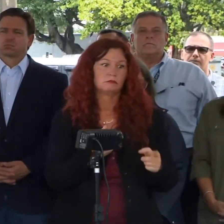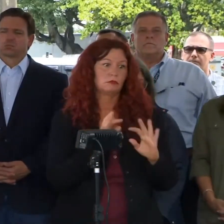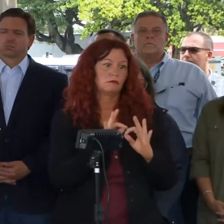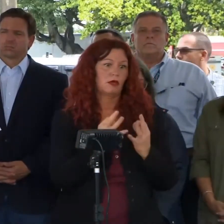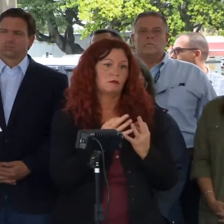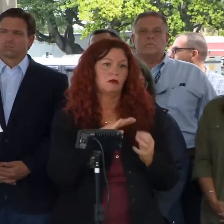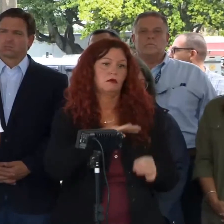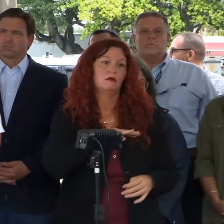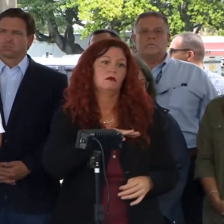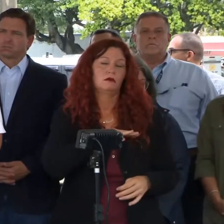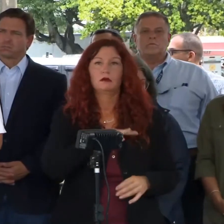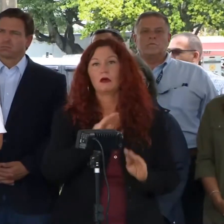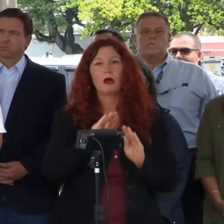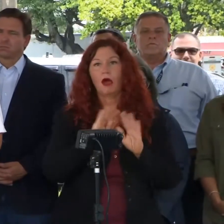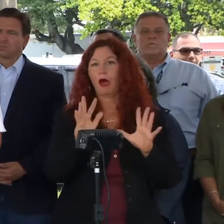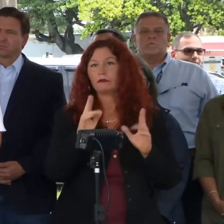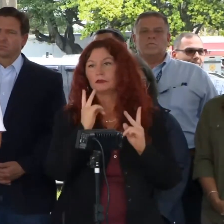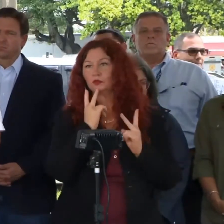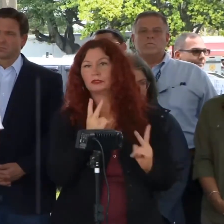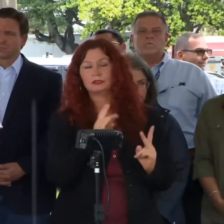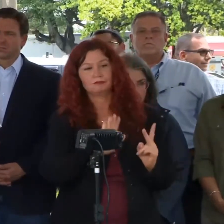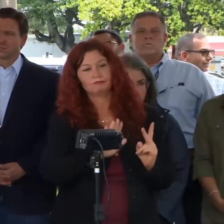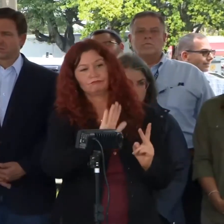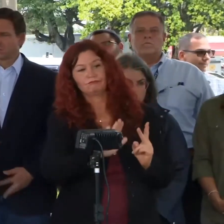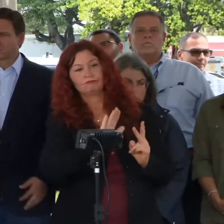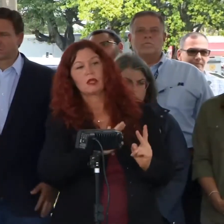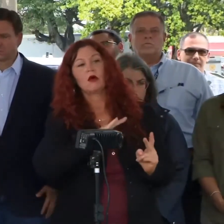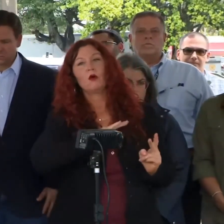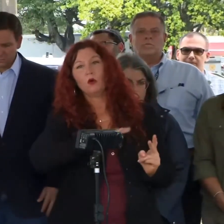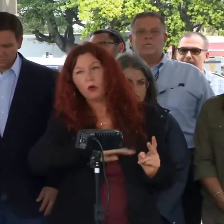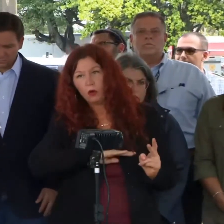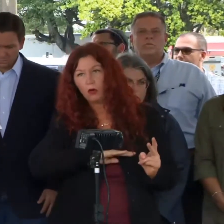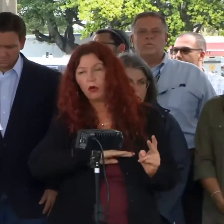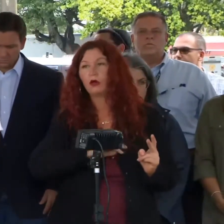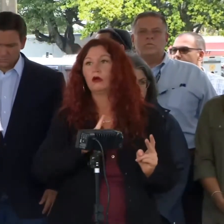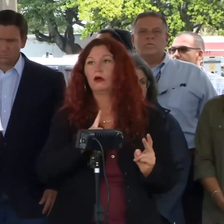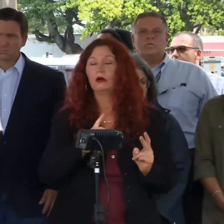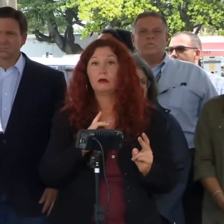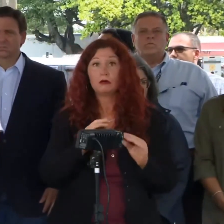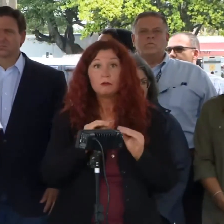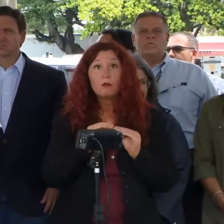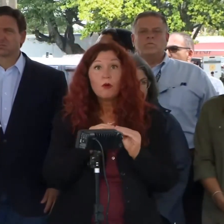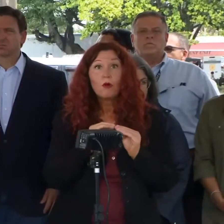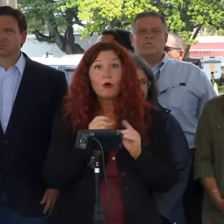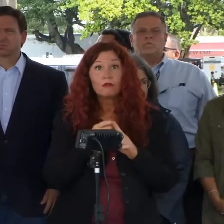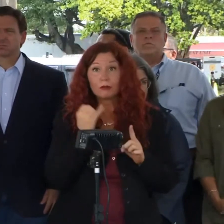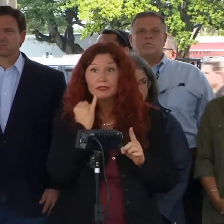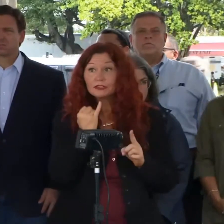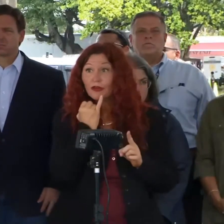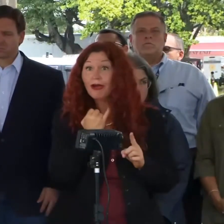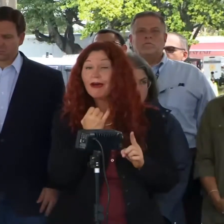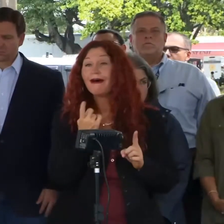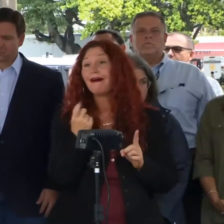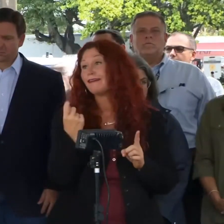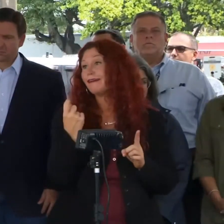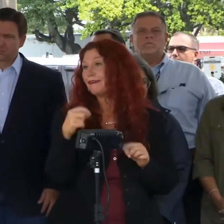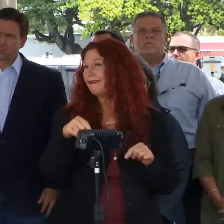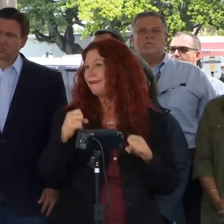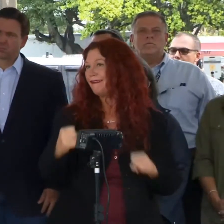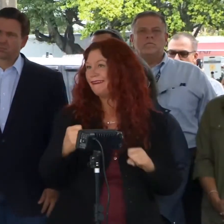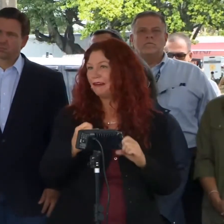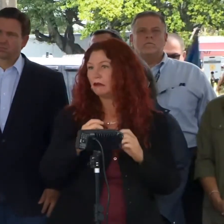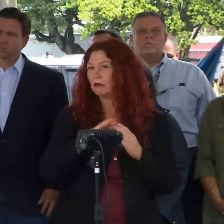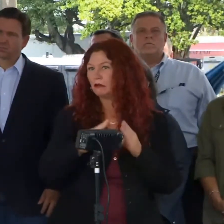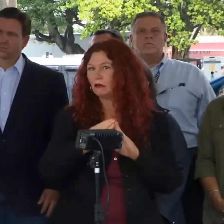families. Obviously, I could tell that there was more relief in the room. There was frustration. There was a